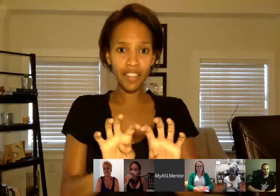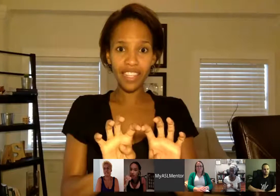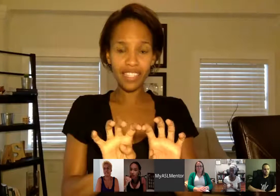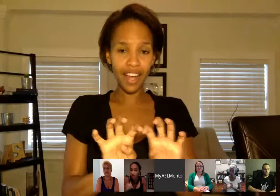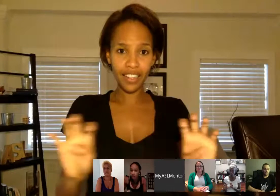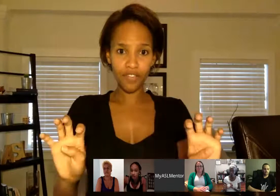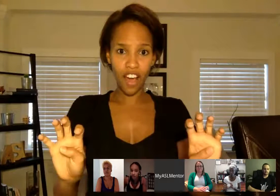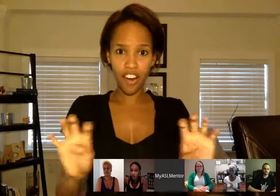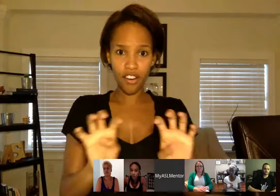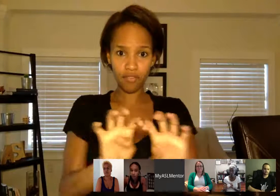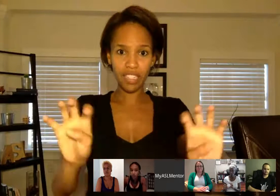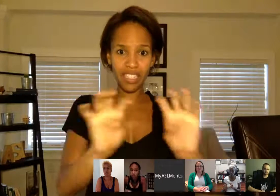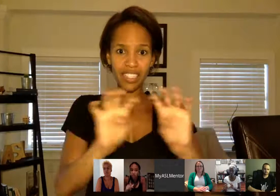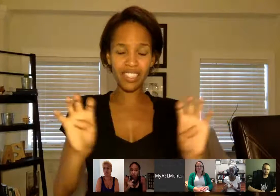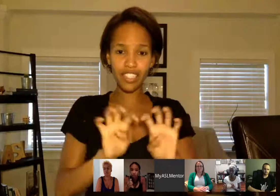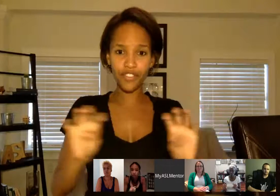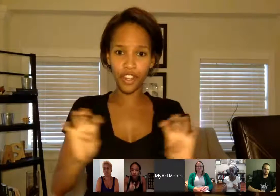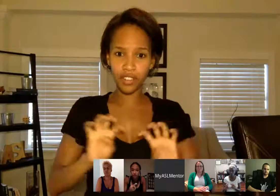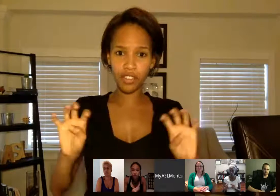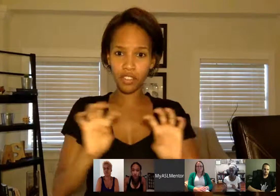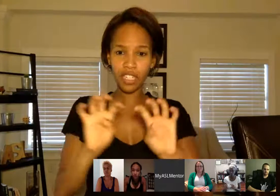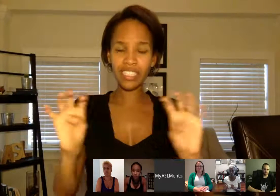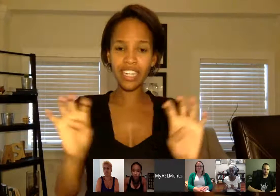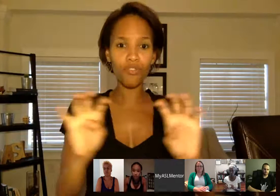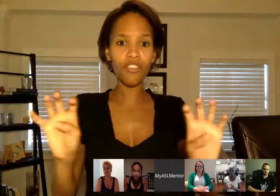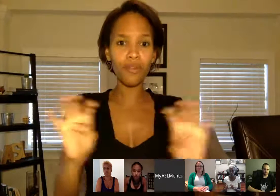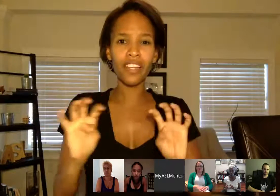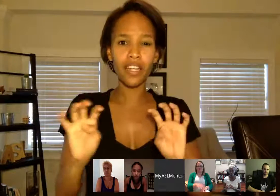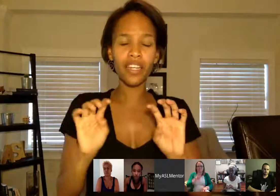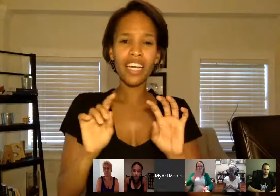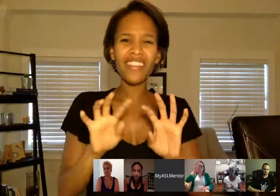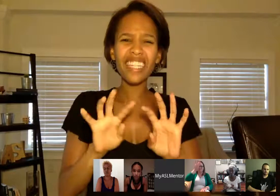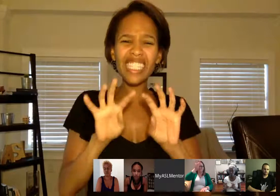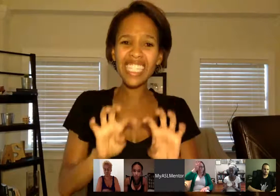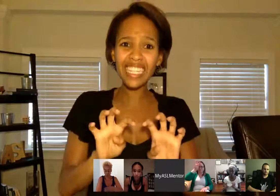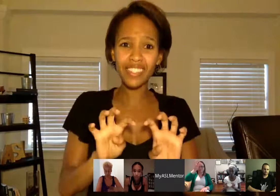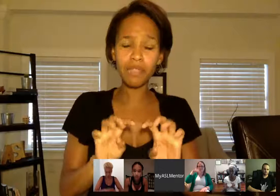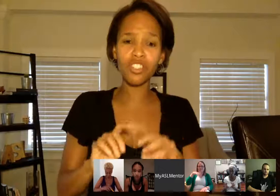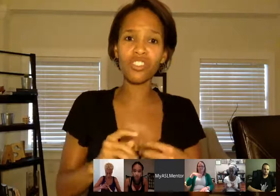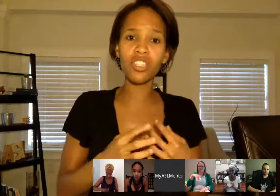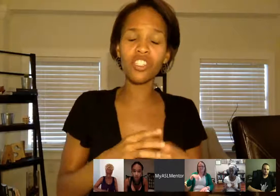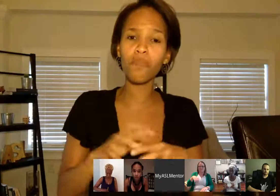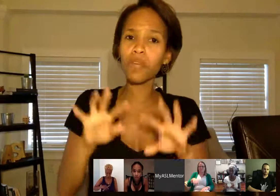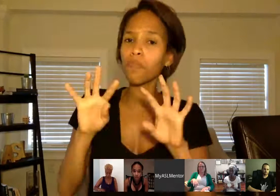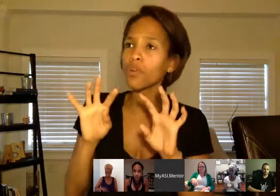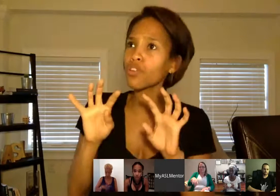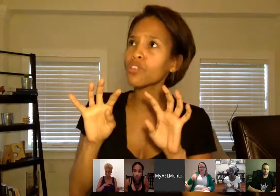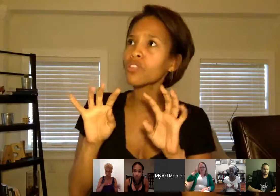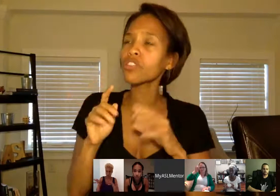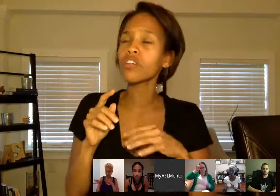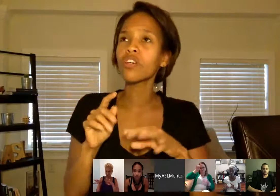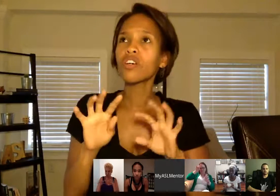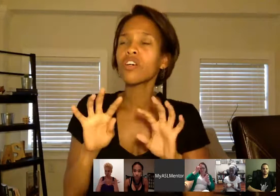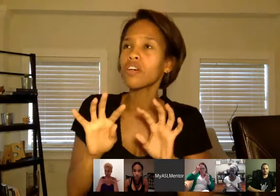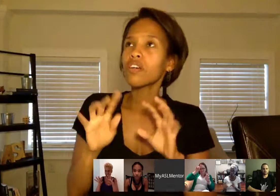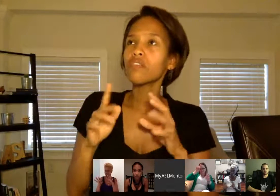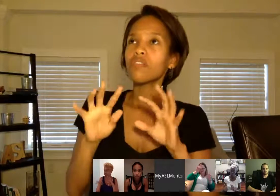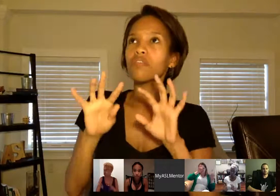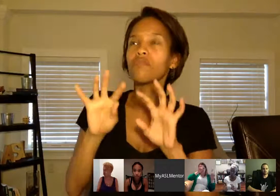not this classifier. This is different. It's not really representing the seats as much as it is the people's